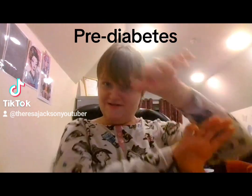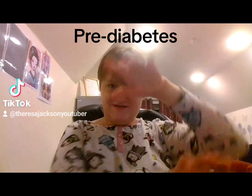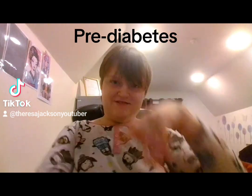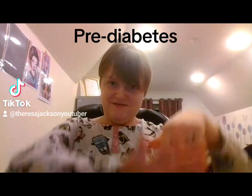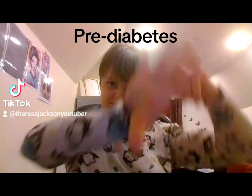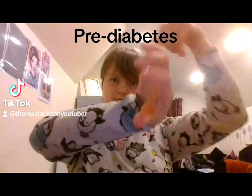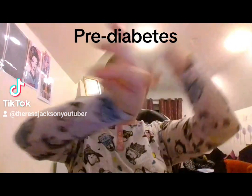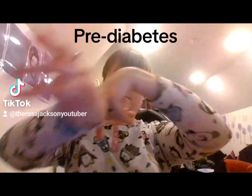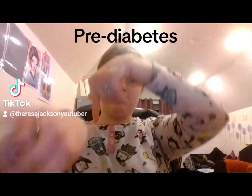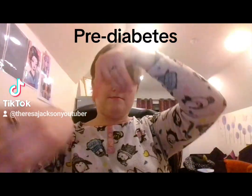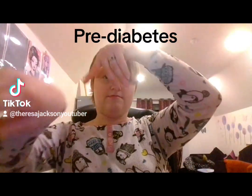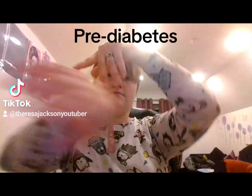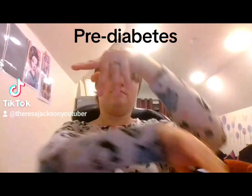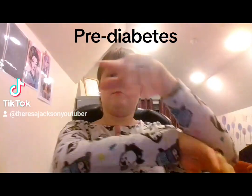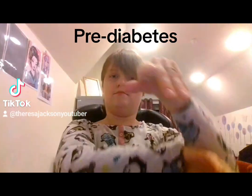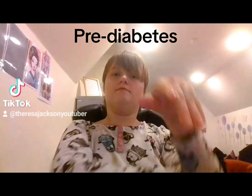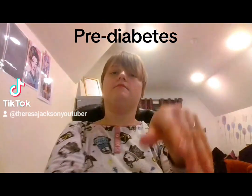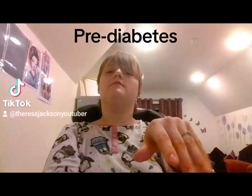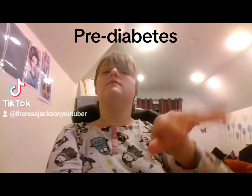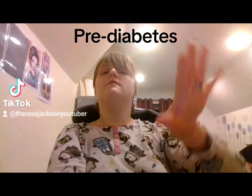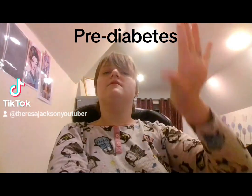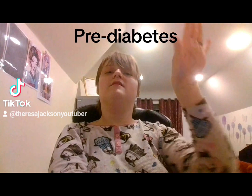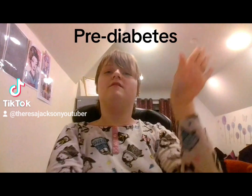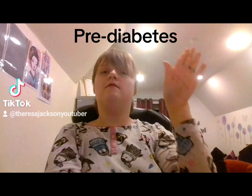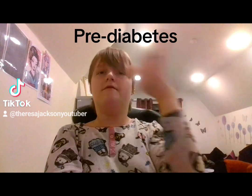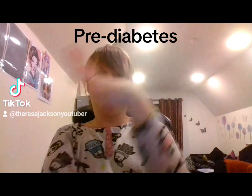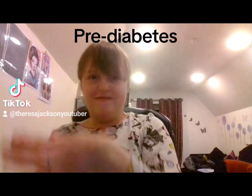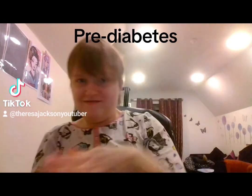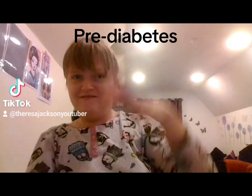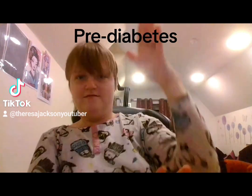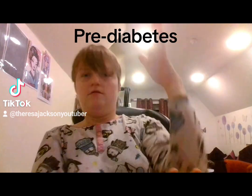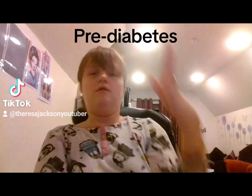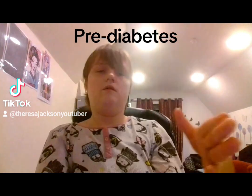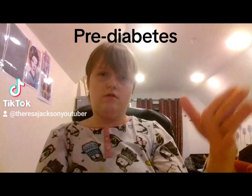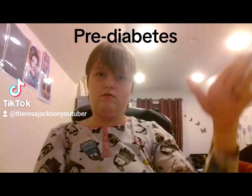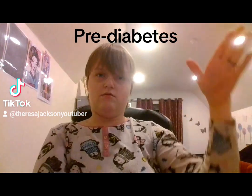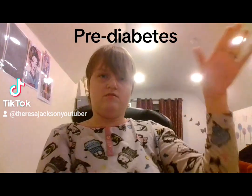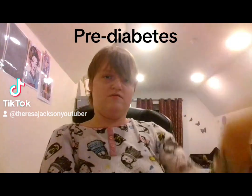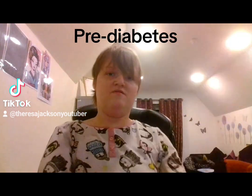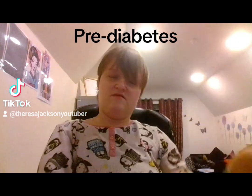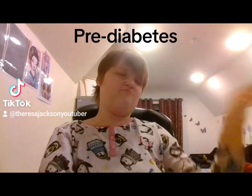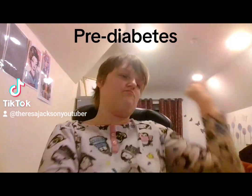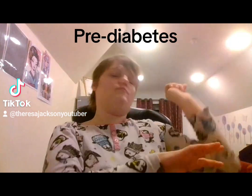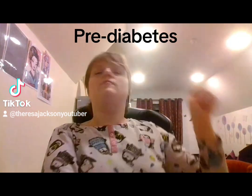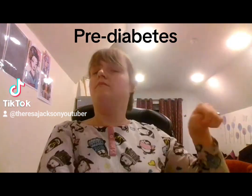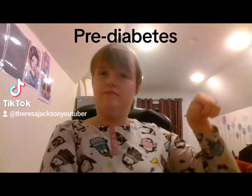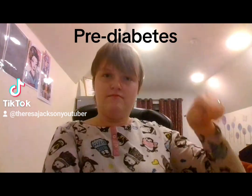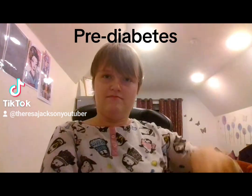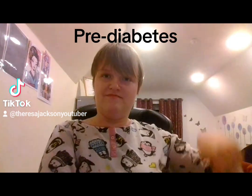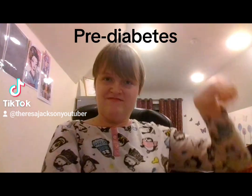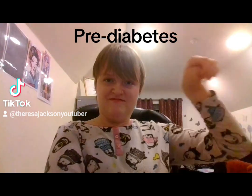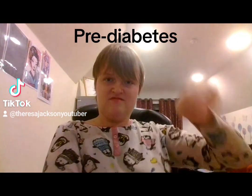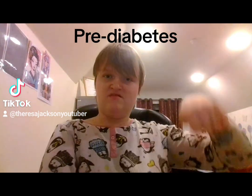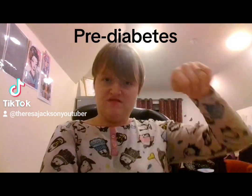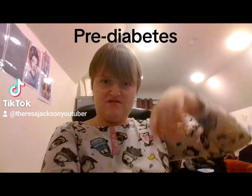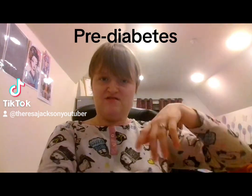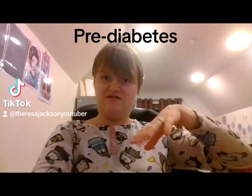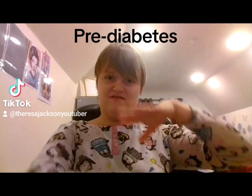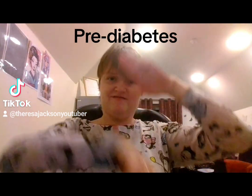tests. There are several different types of medical terminology for higher than normal blood